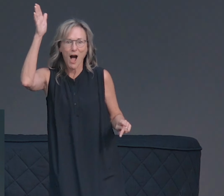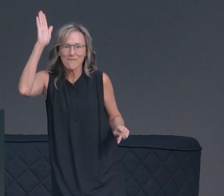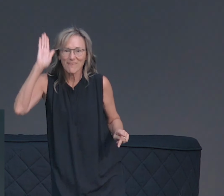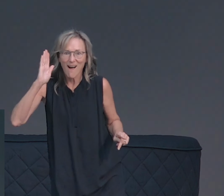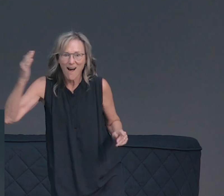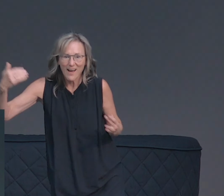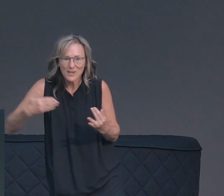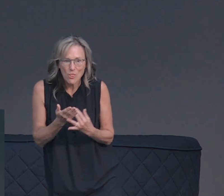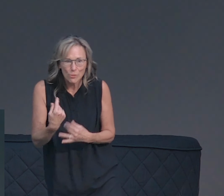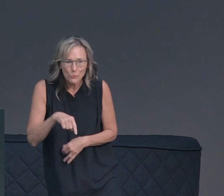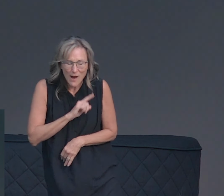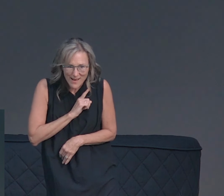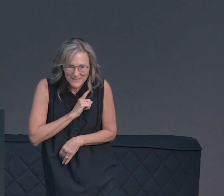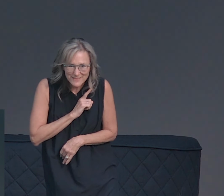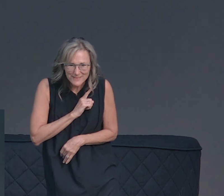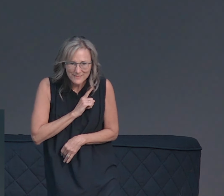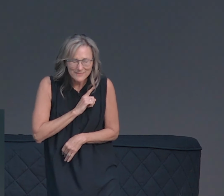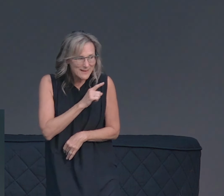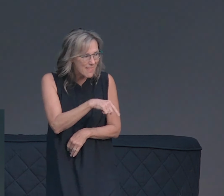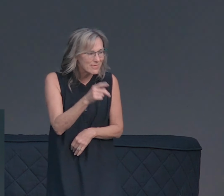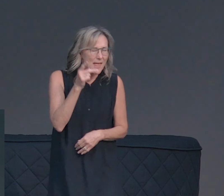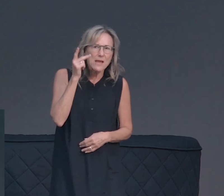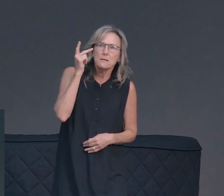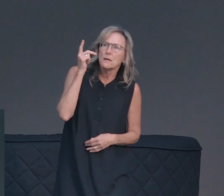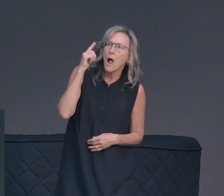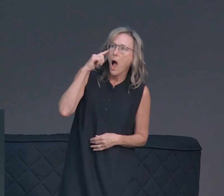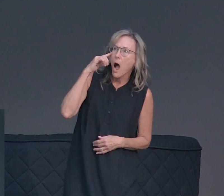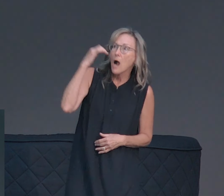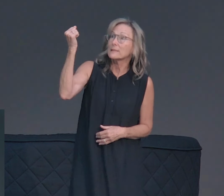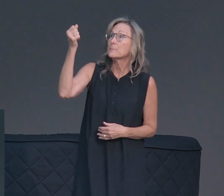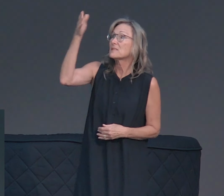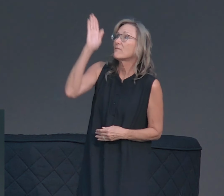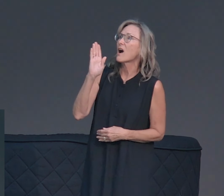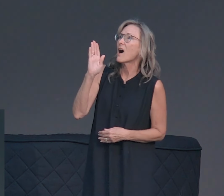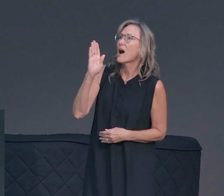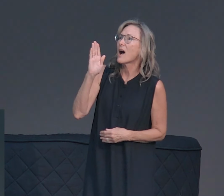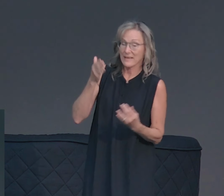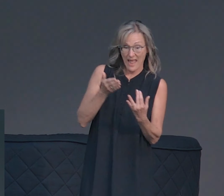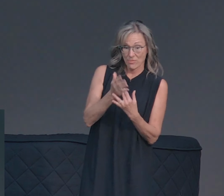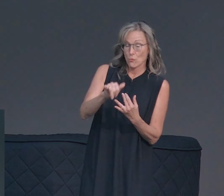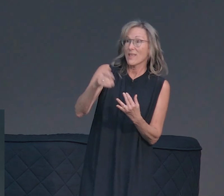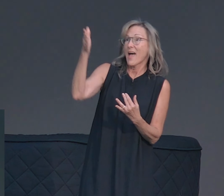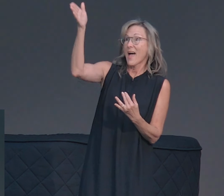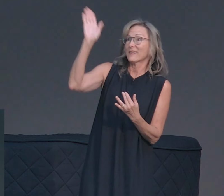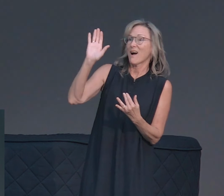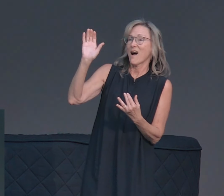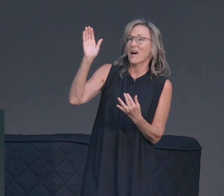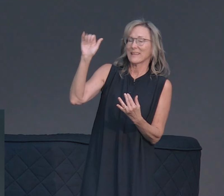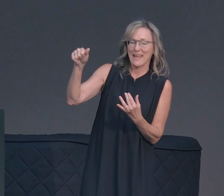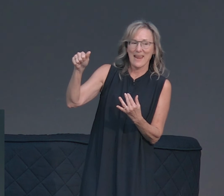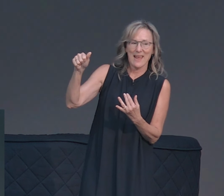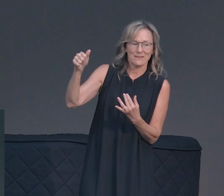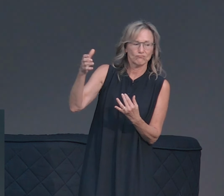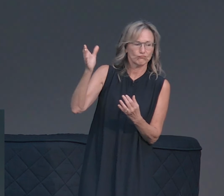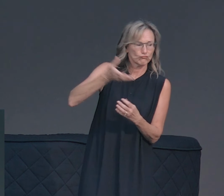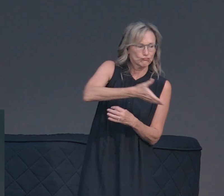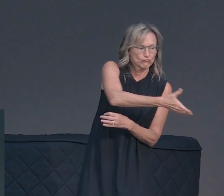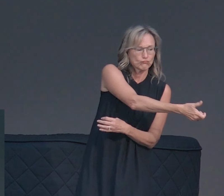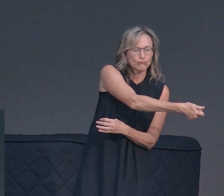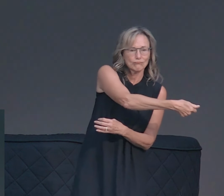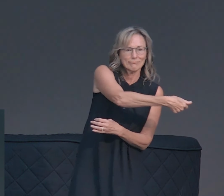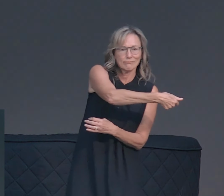And by getting that glimpse, they might be drawn closer to the source, the person whom we're